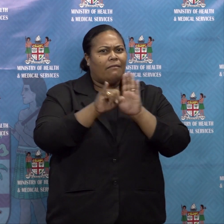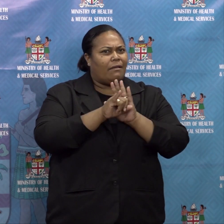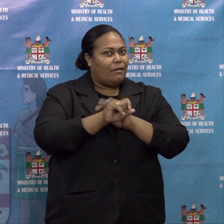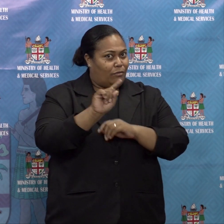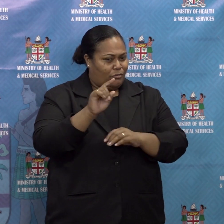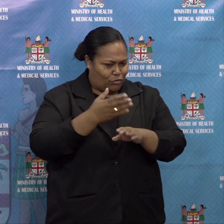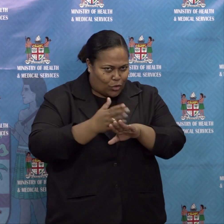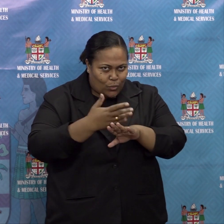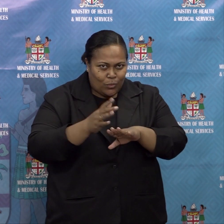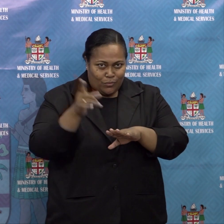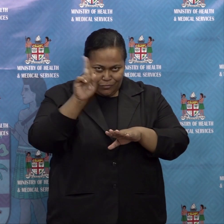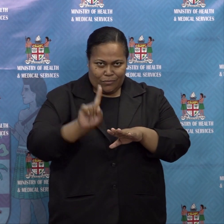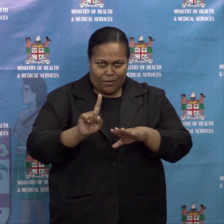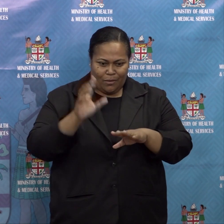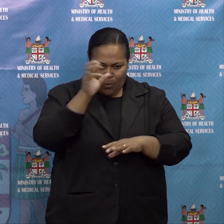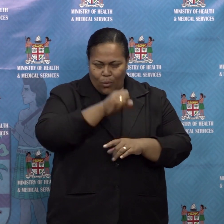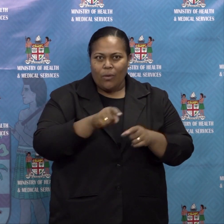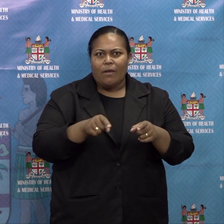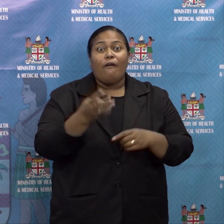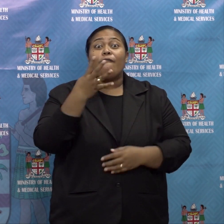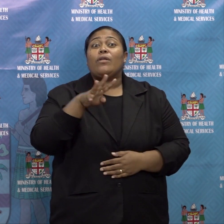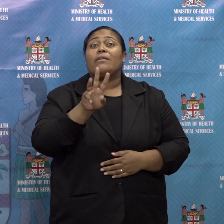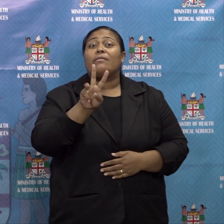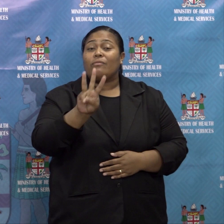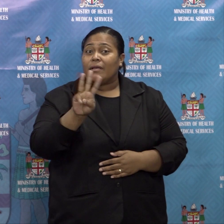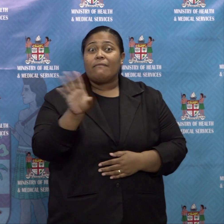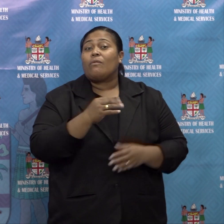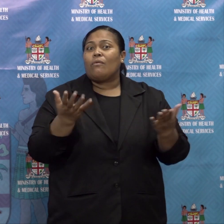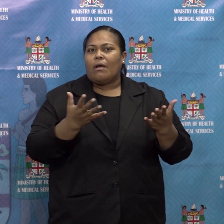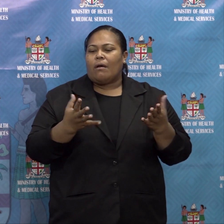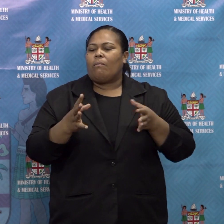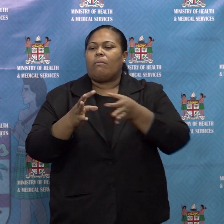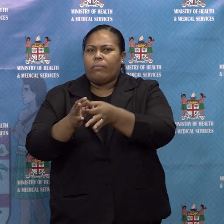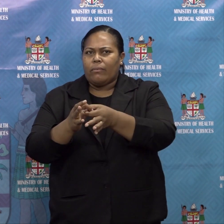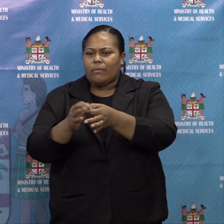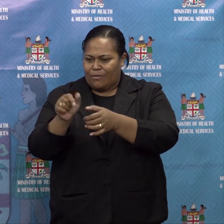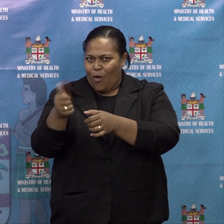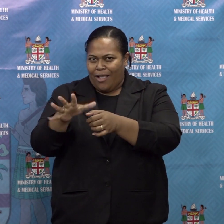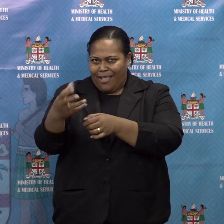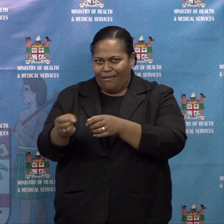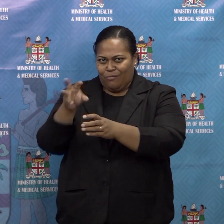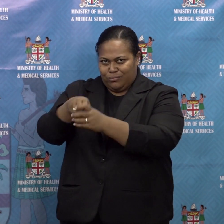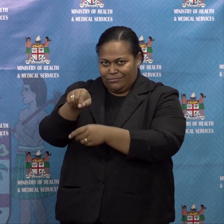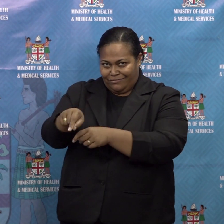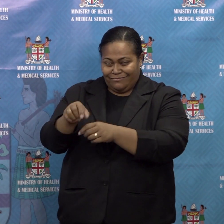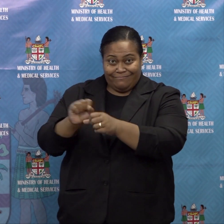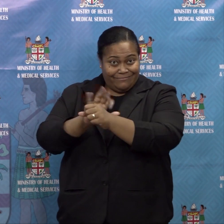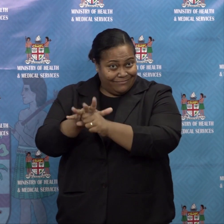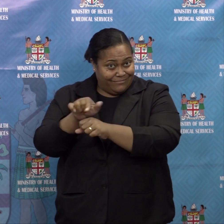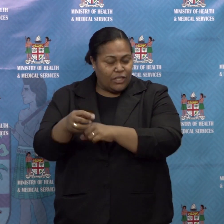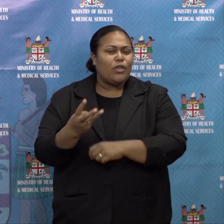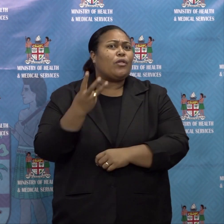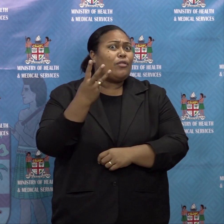to report today. 43 of these cases are linked to existing clusters, and 3 are currently